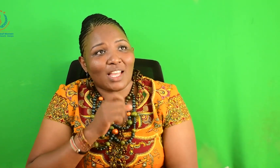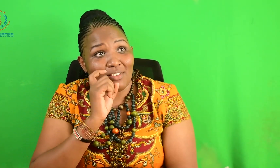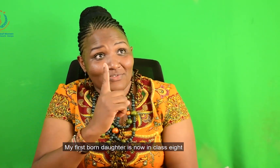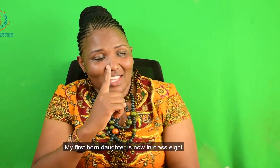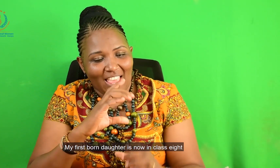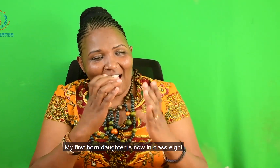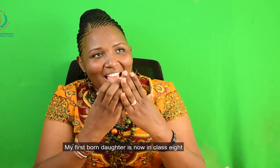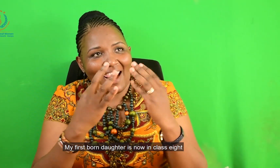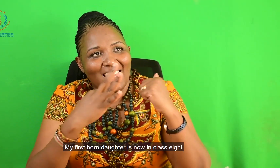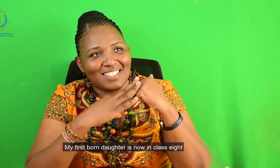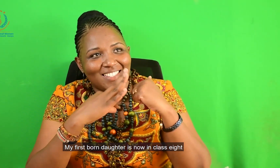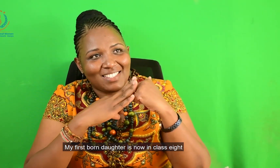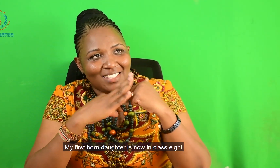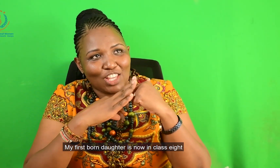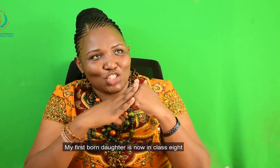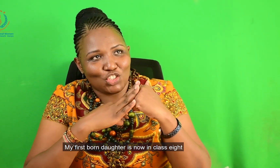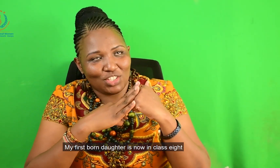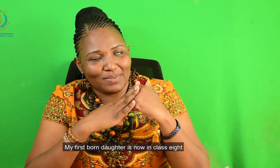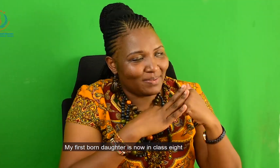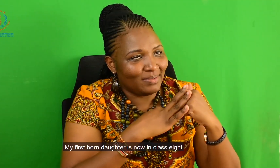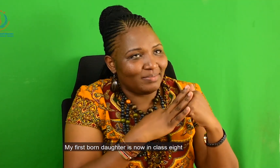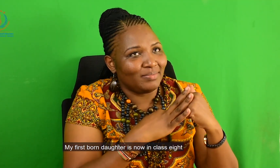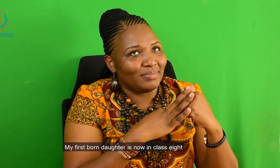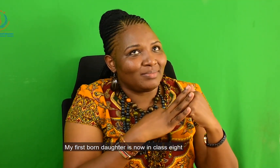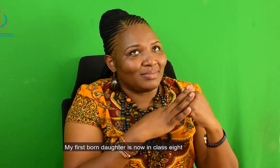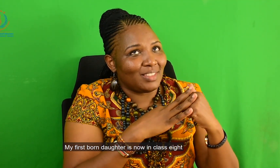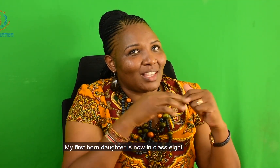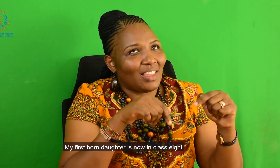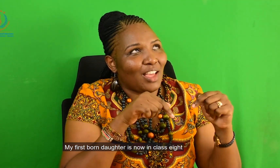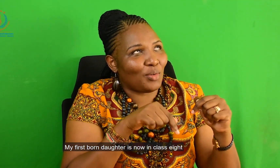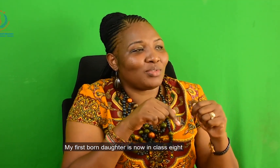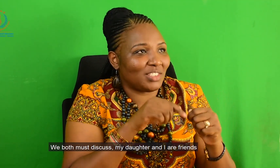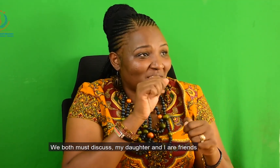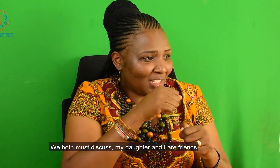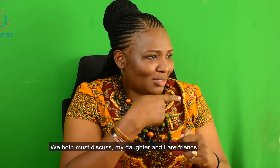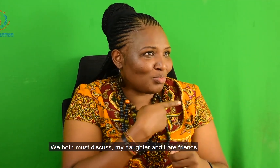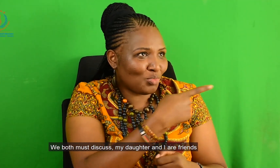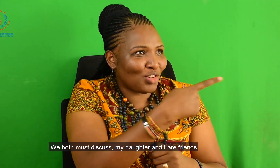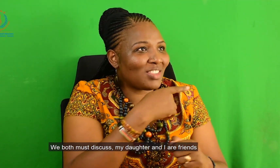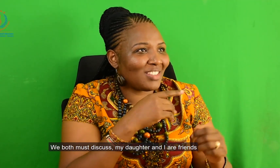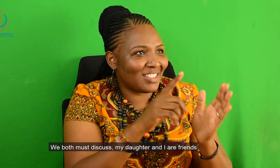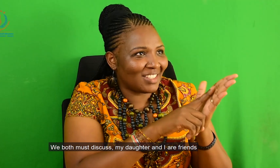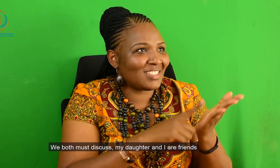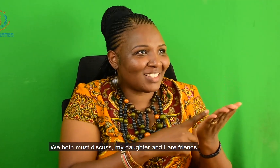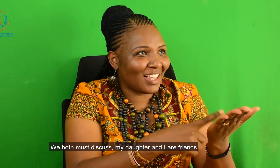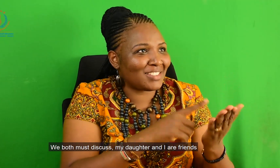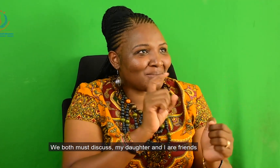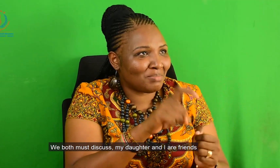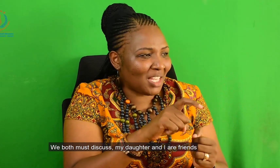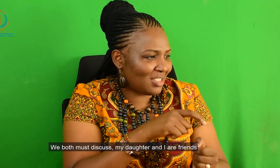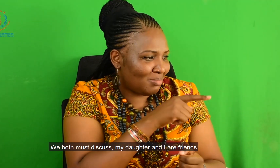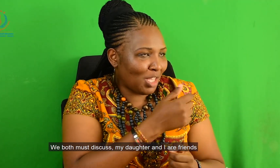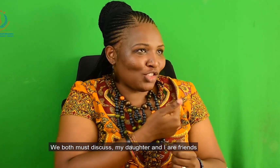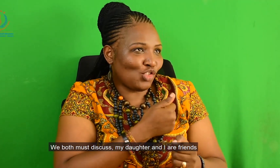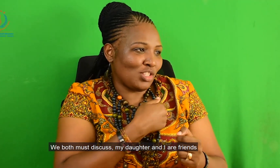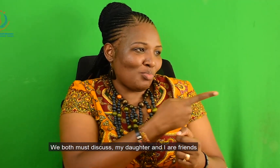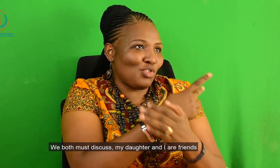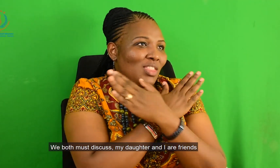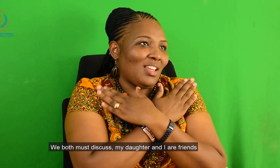My firstborn daughter is now in class 8. We both discuss. My daughter and I